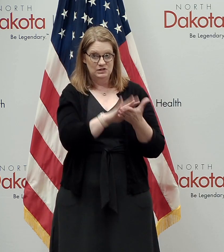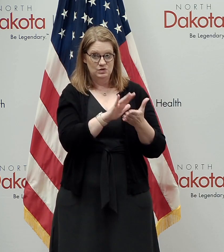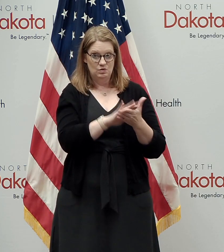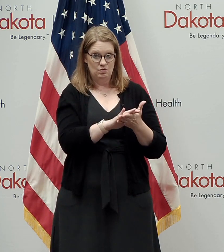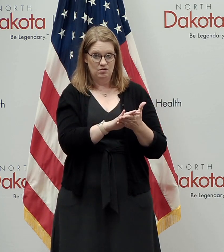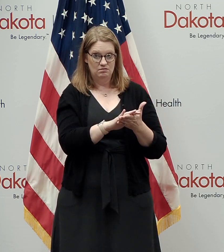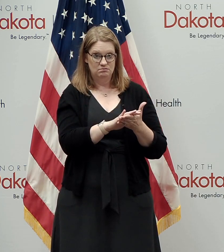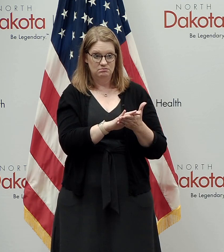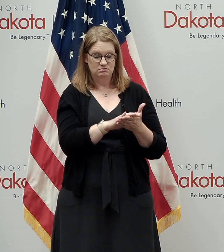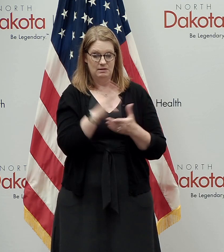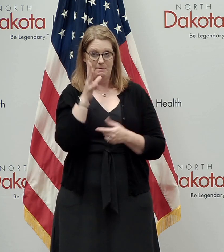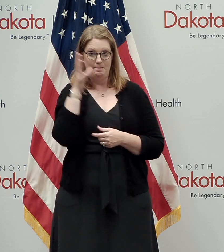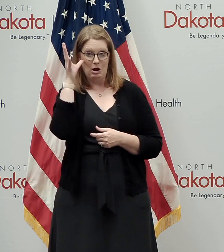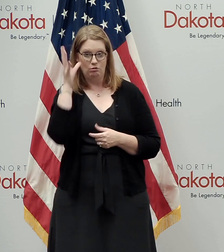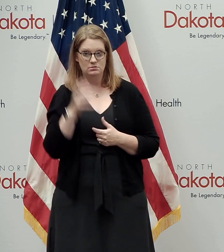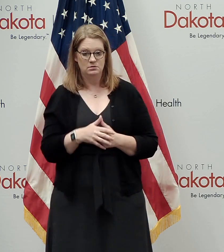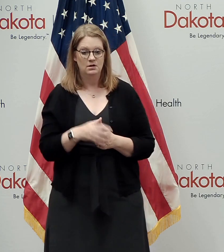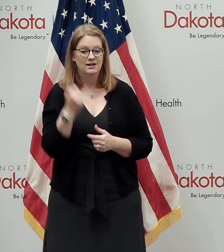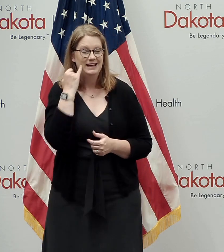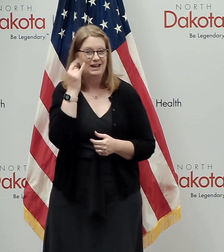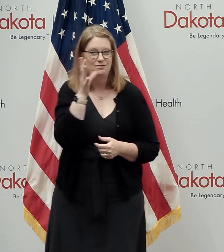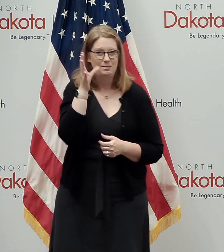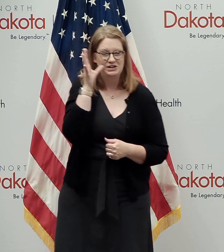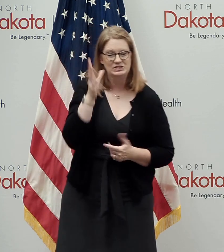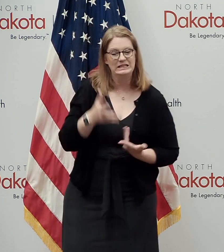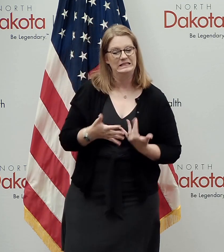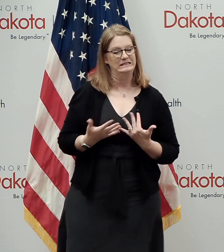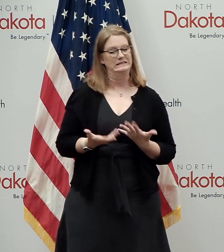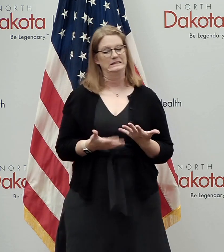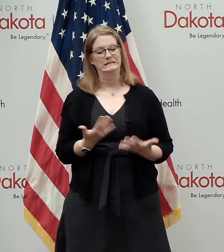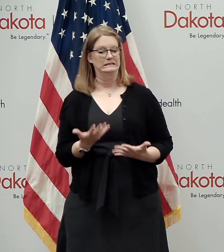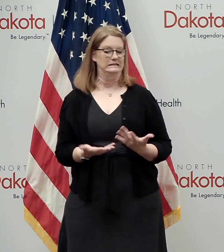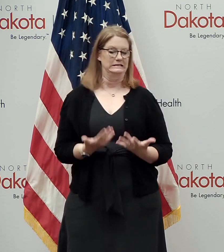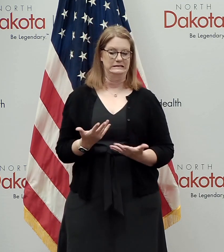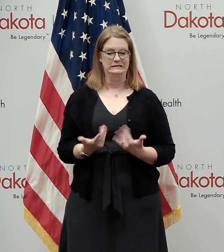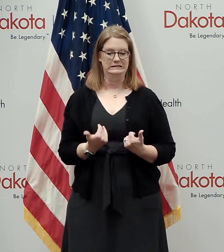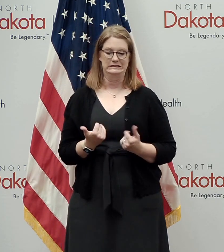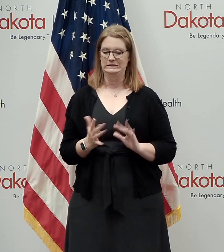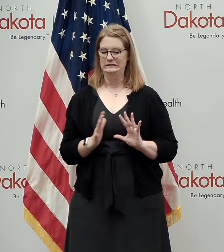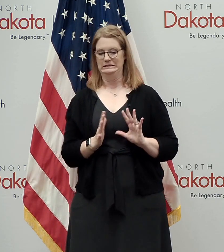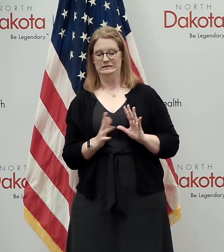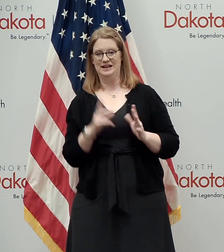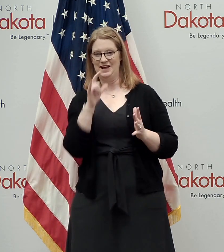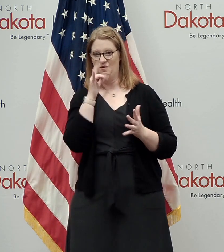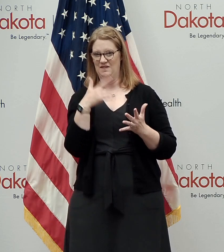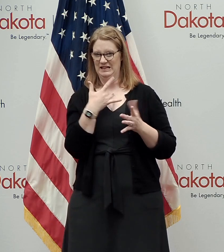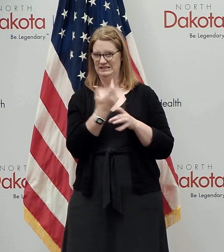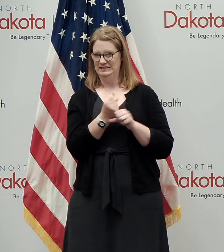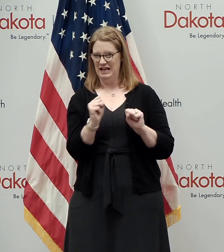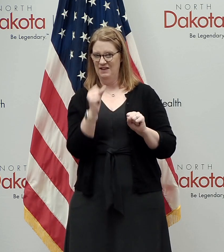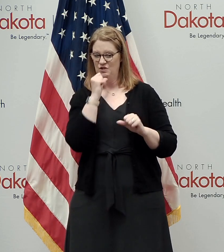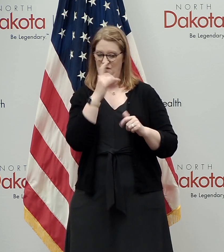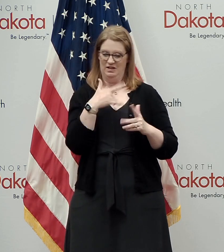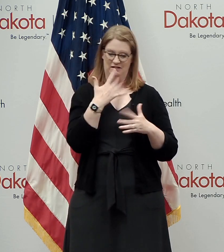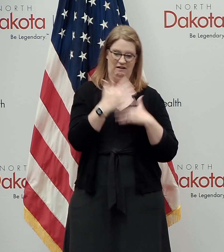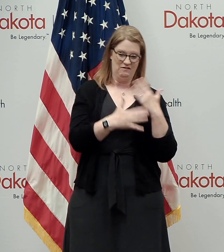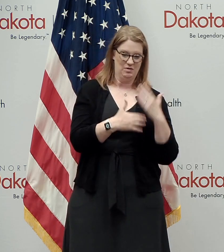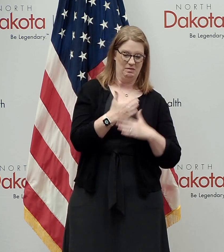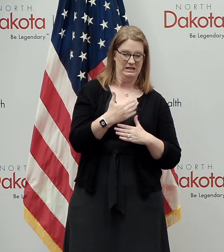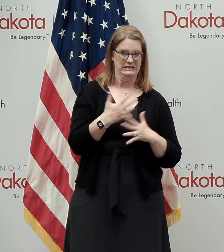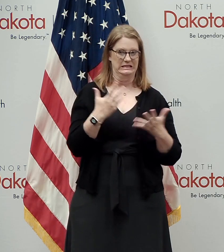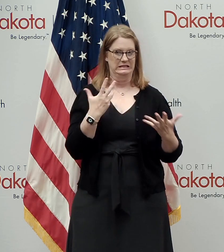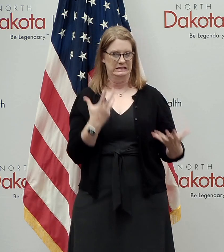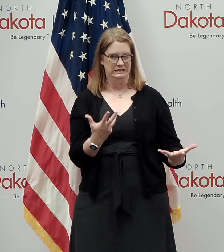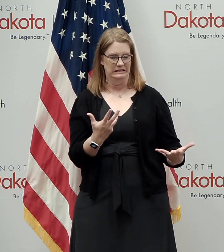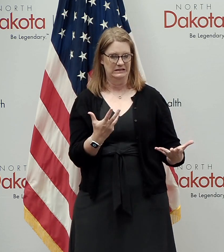is uncomfortable and wants to wait till they think there's more scientific, conclusion about whether or not their student is safe in a school,